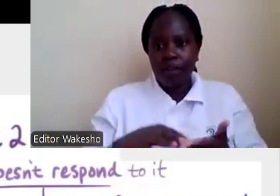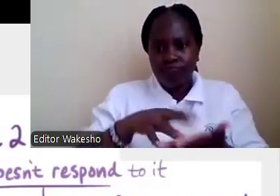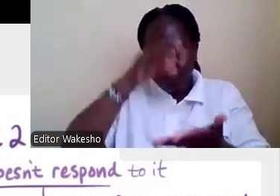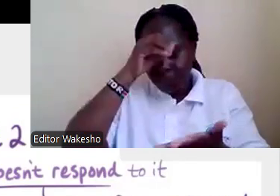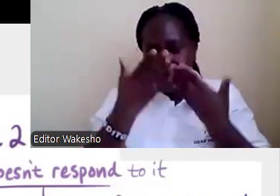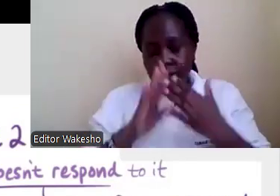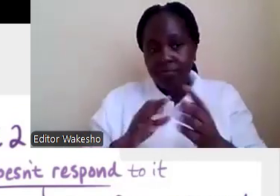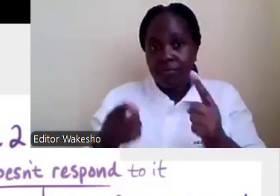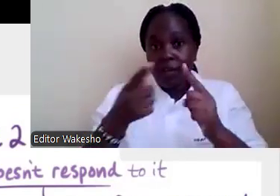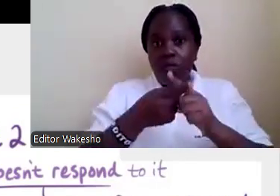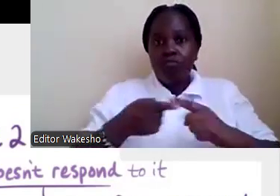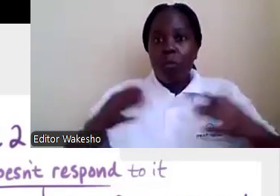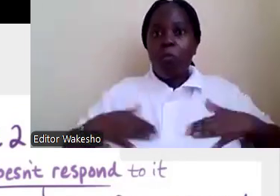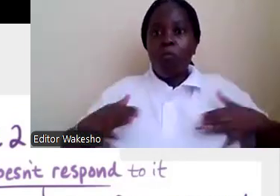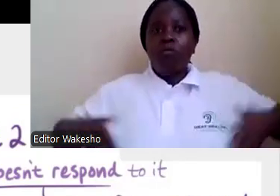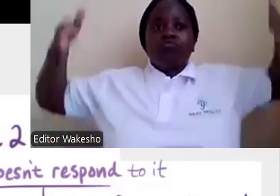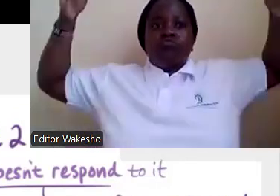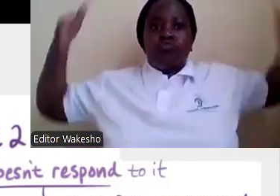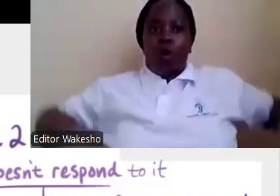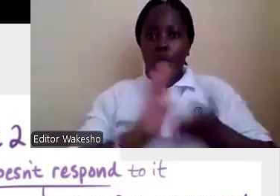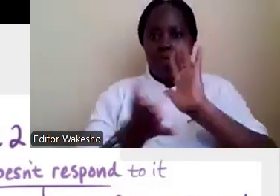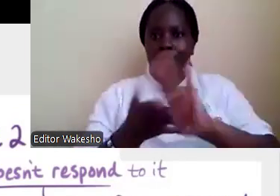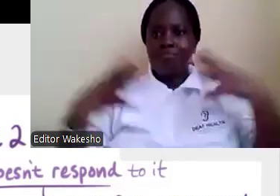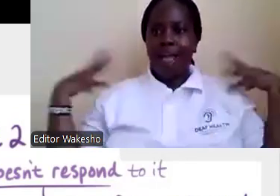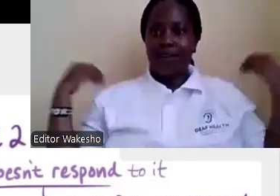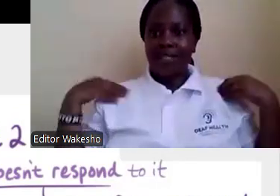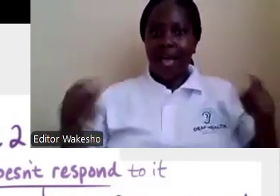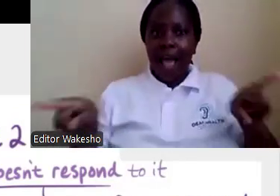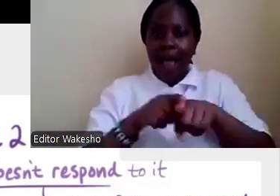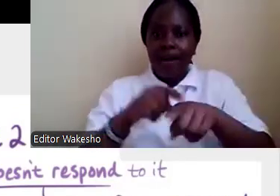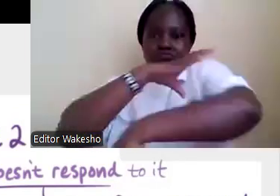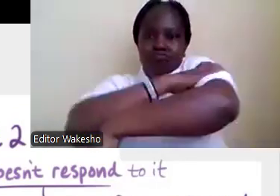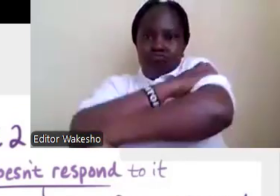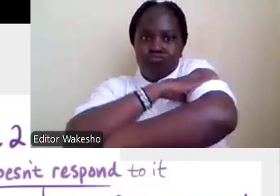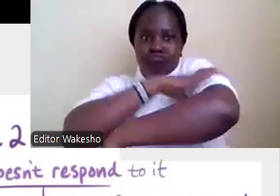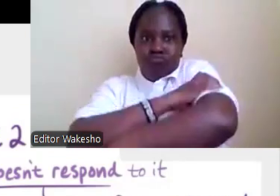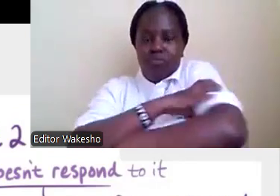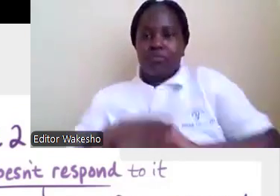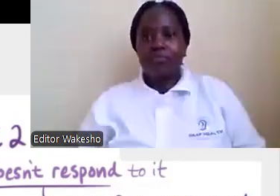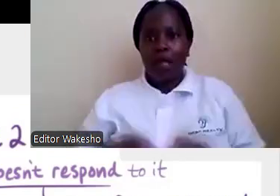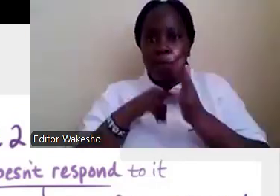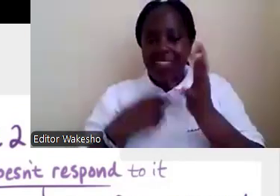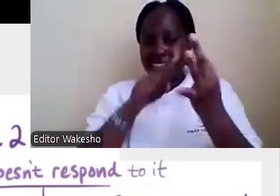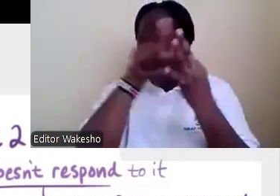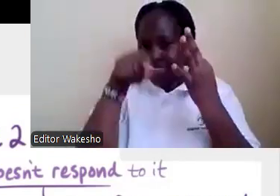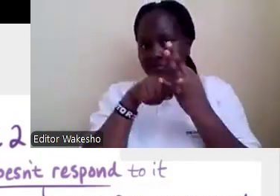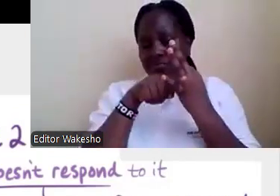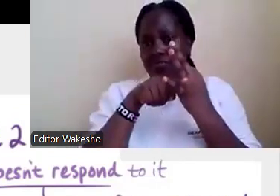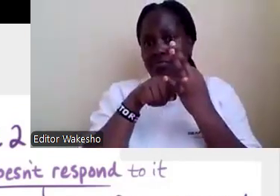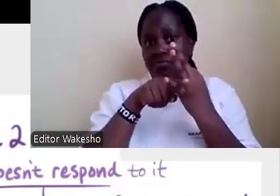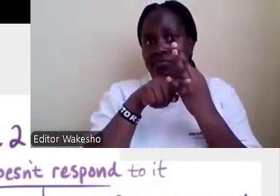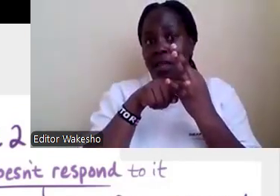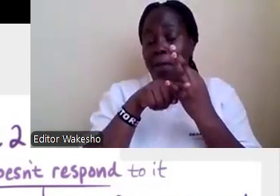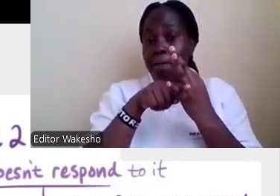obesity, lack of exercise, and hypertension. So again, what this means is patients who are obese or